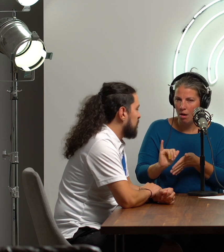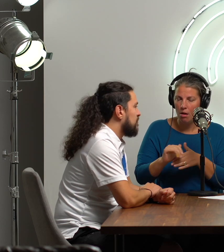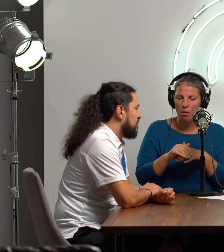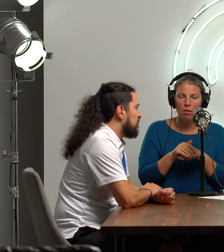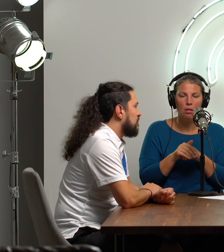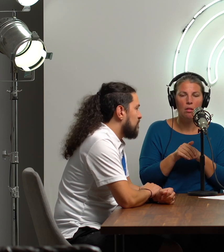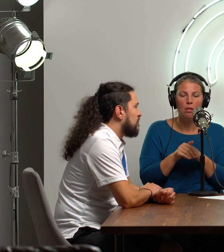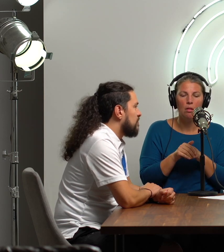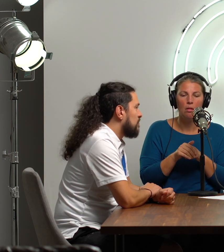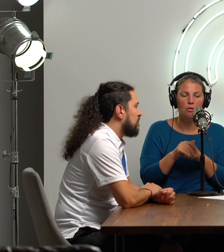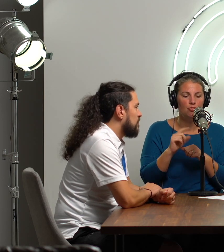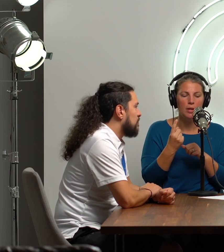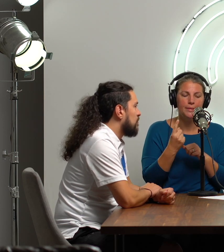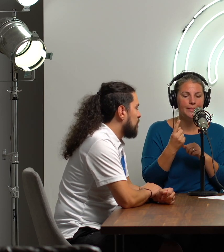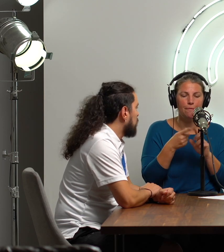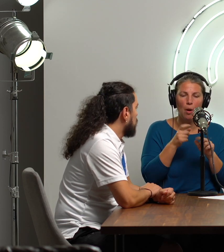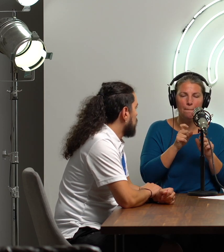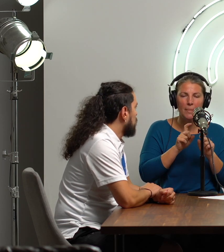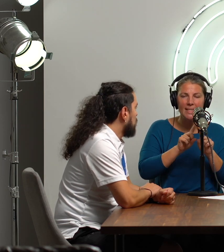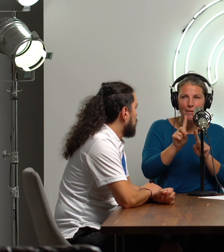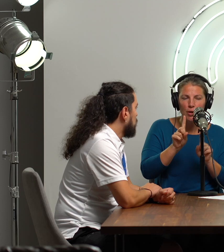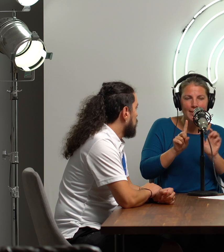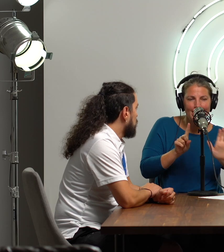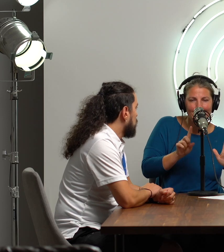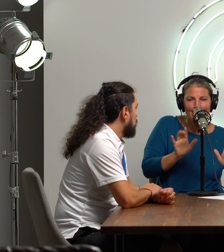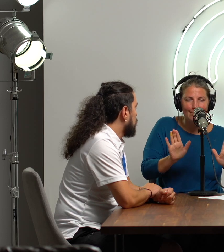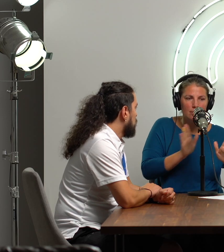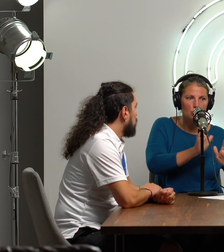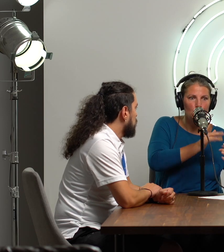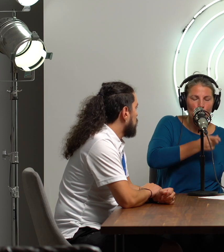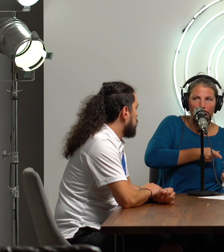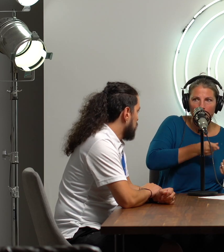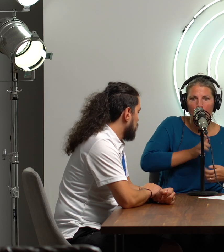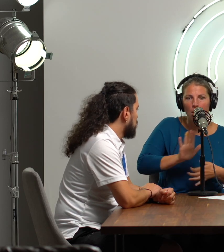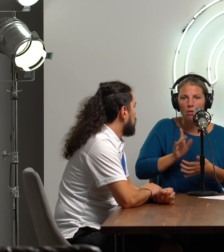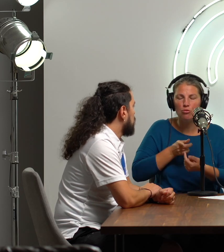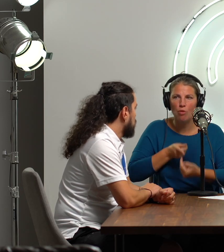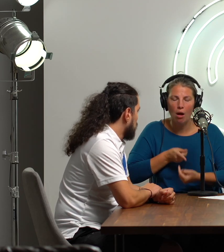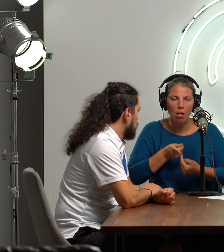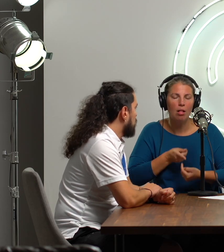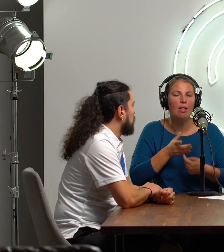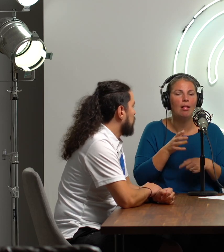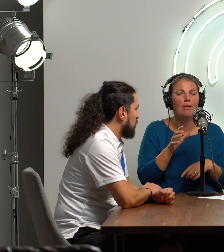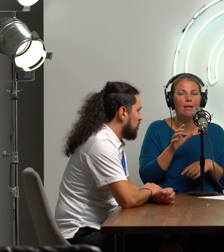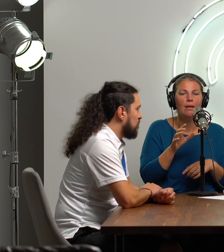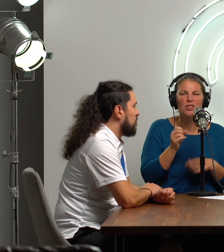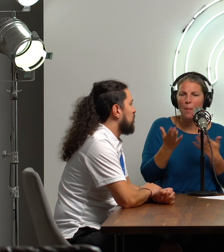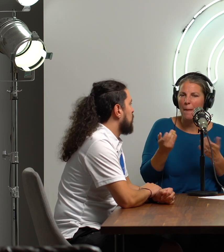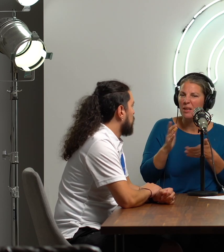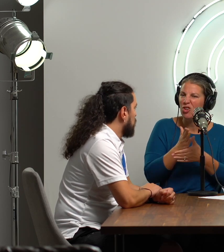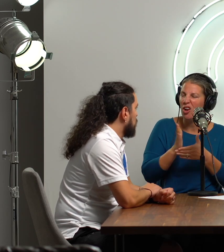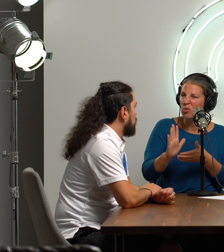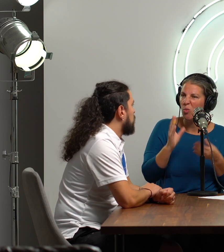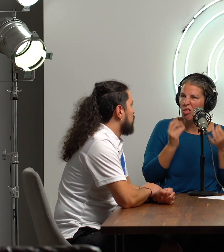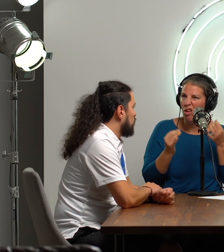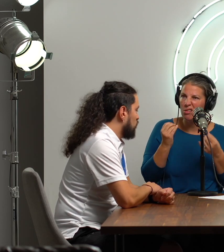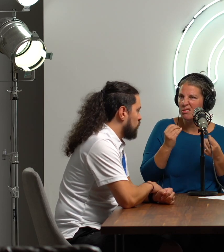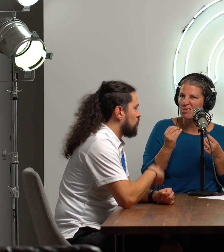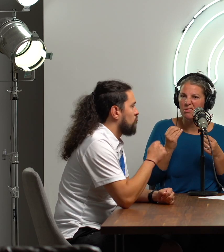of the differences and struggles that might happen so maybe share your thoughts on on that